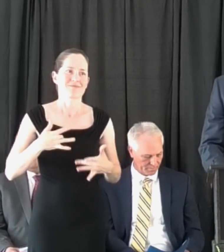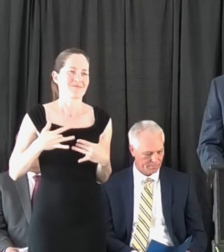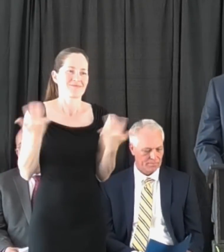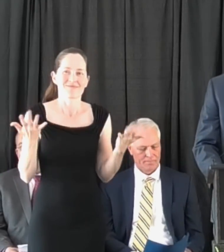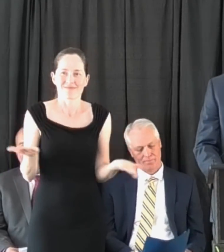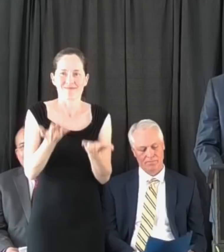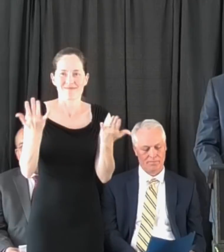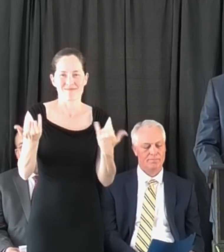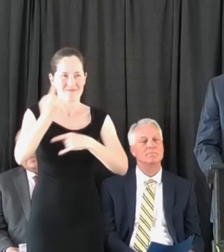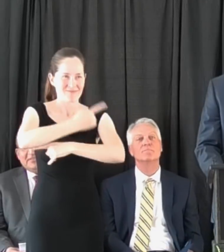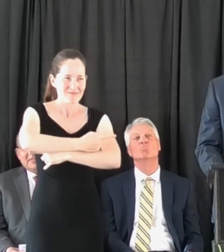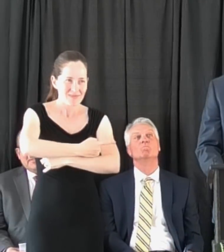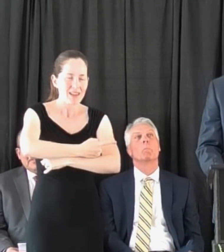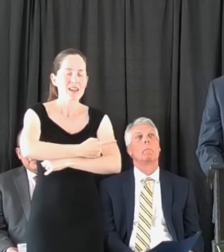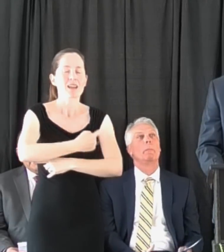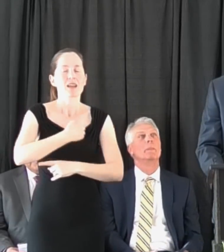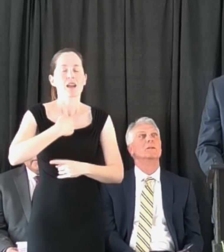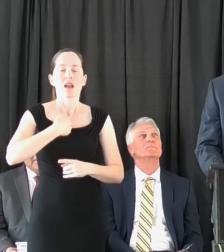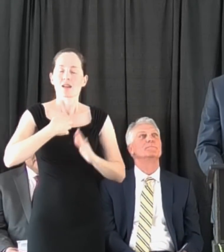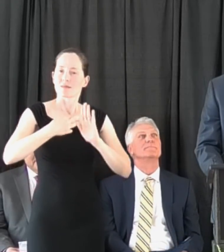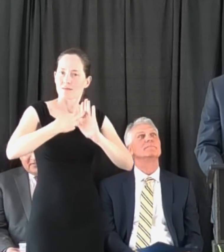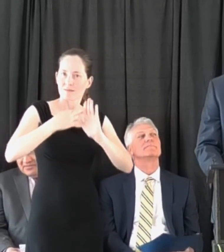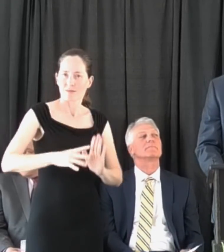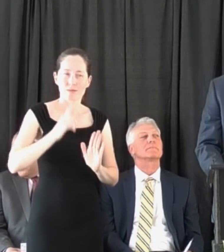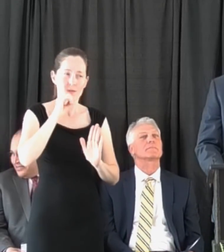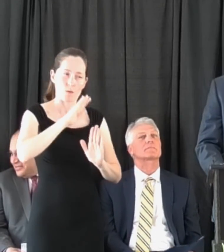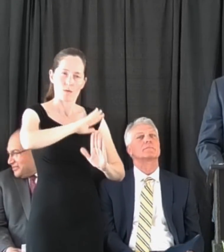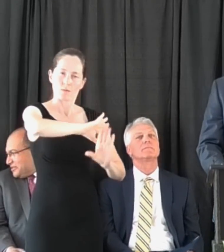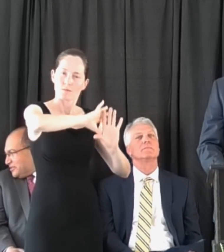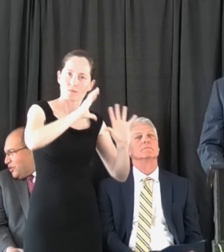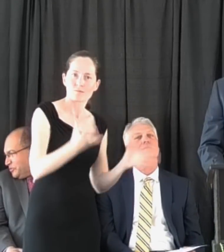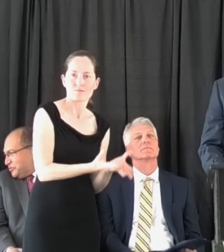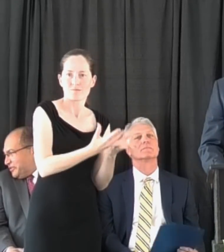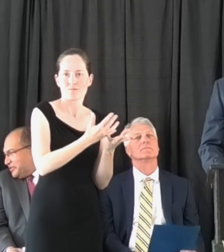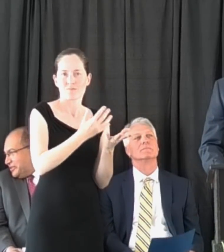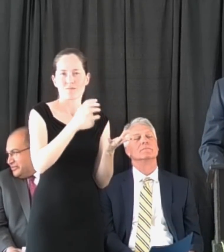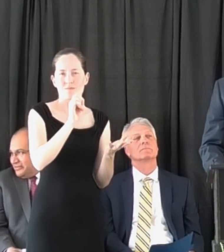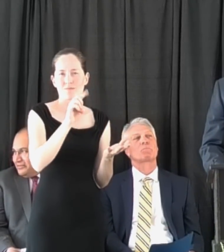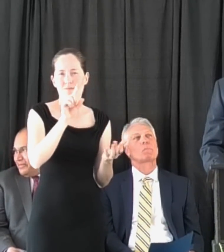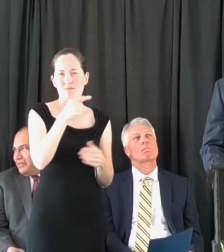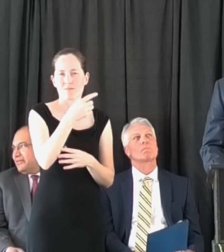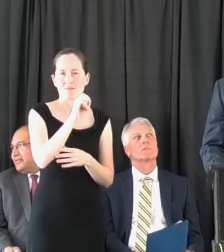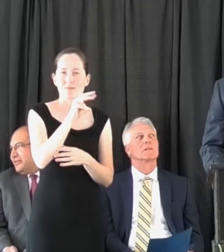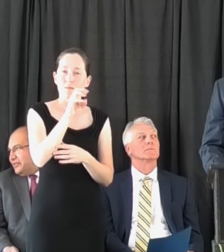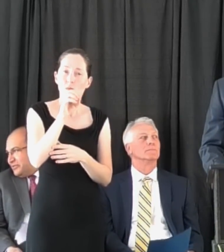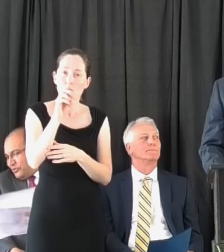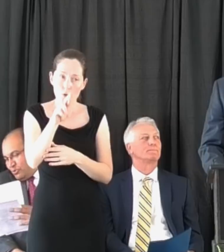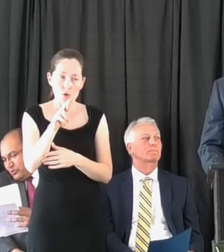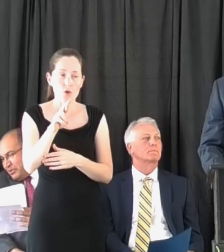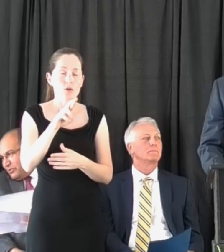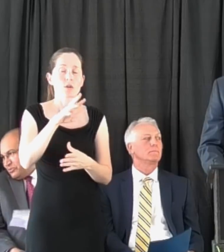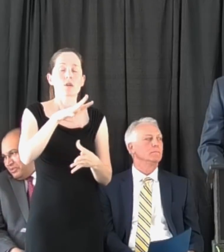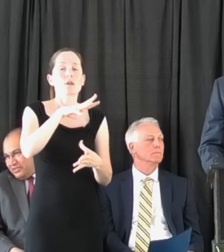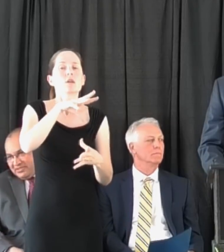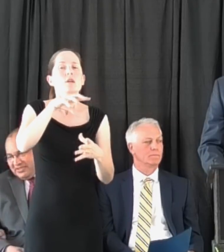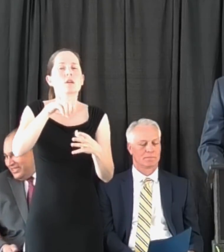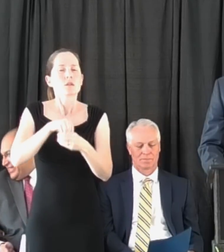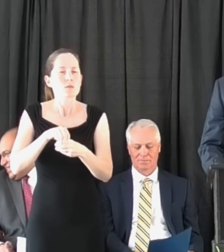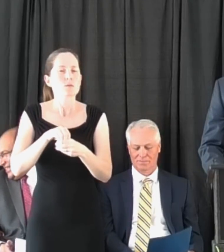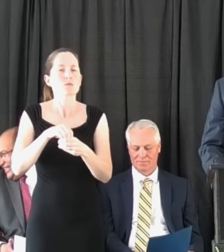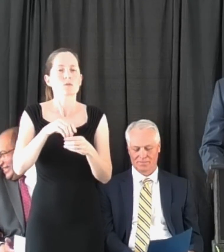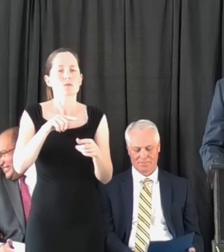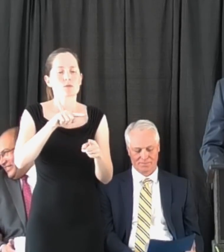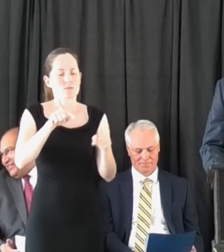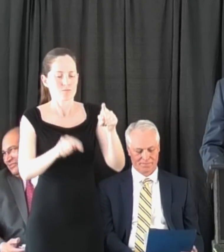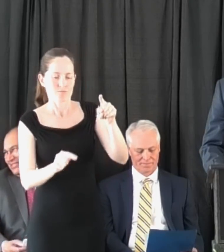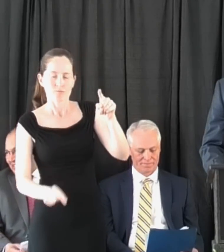of the entire Edgemoor Star America Judicial Partners Consortium, which includes Edgemoor and Star America as co-developers, Clark Construction